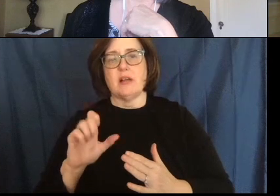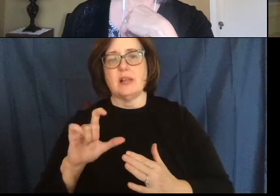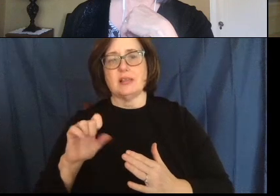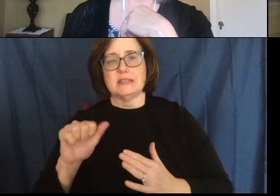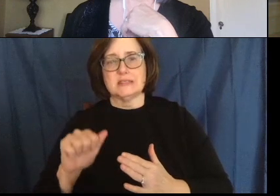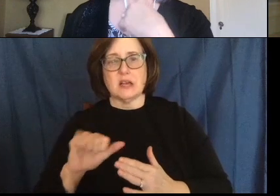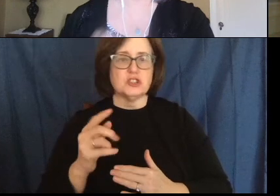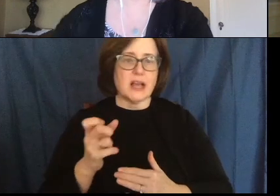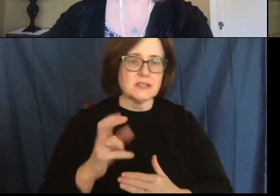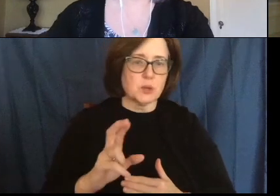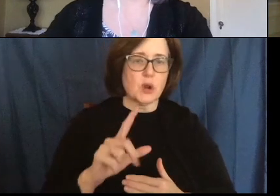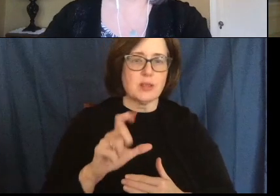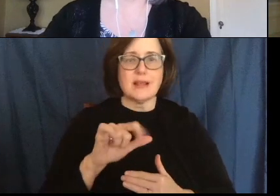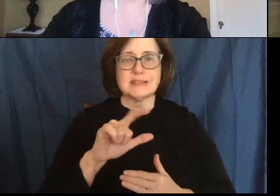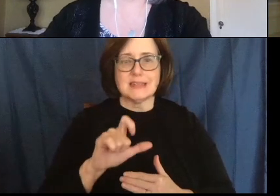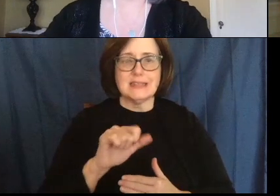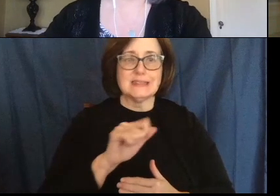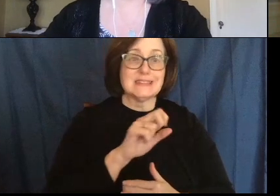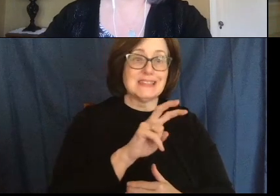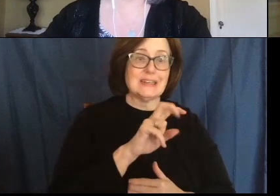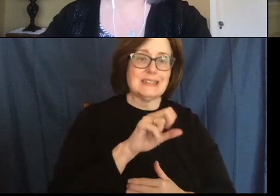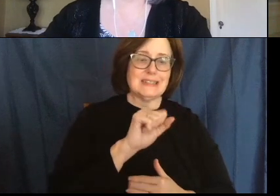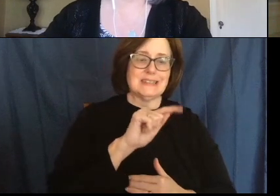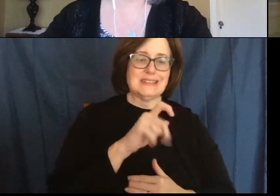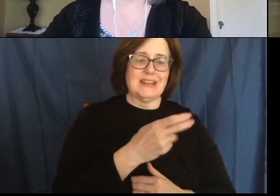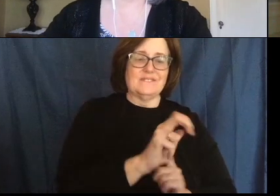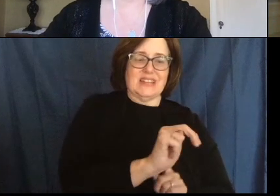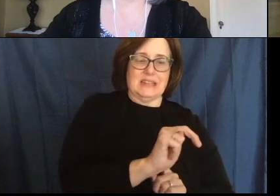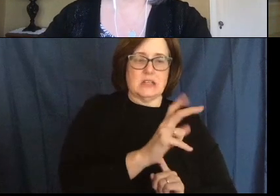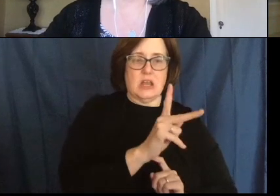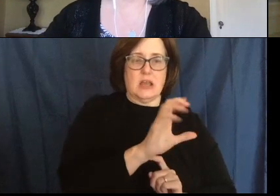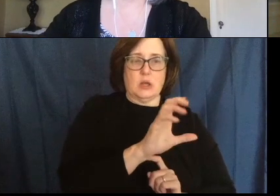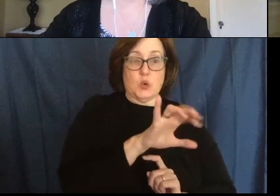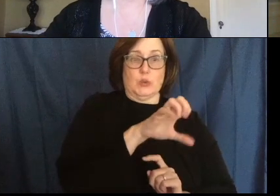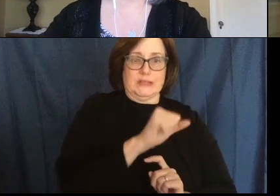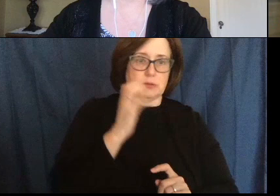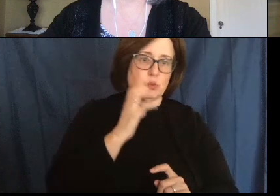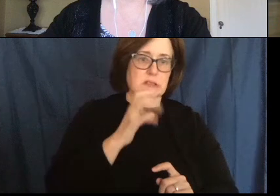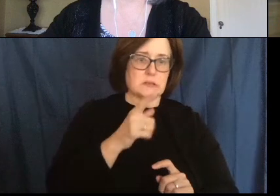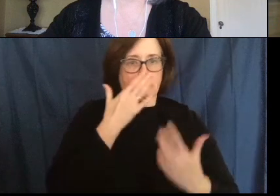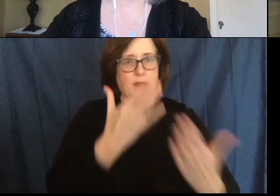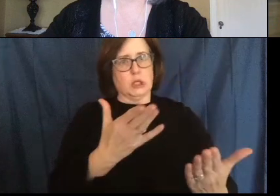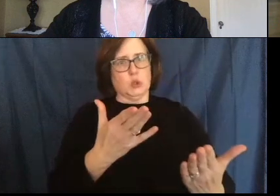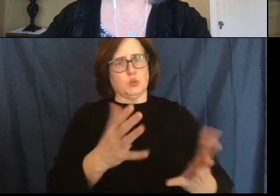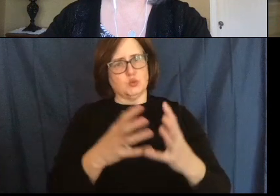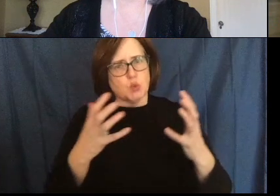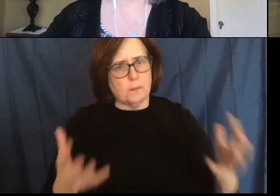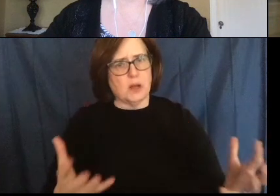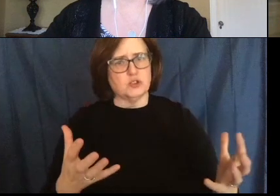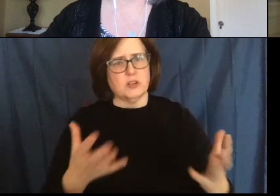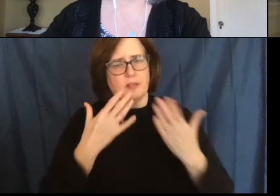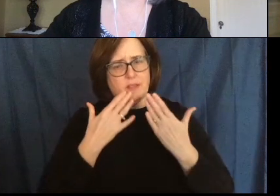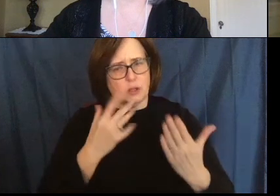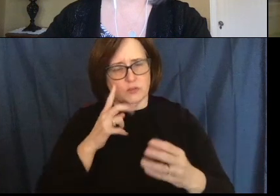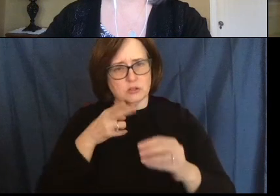and Chris. Thank you all so much. Thanks to everybody who joined. Thank you very much to the Education Alliance who organized this